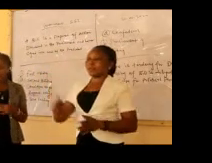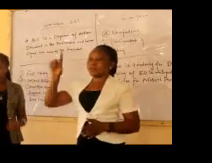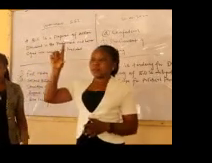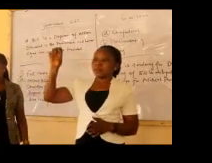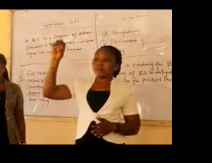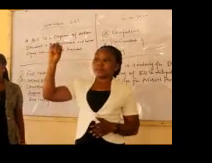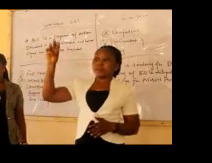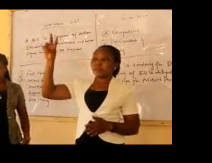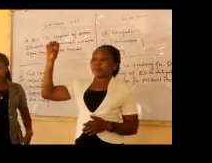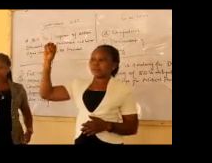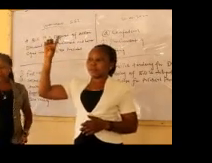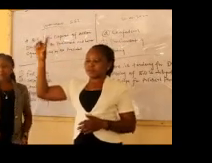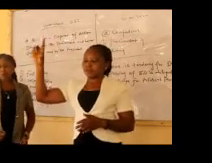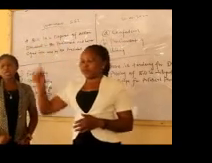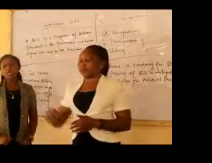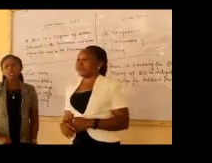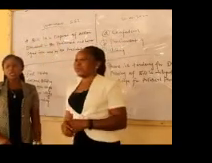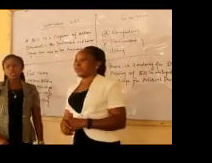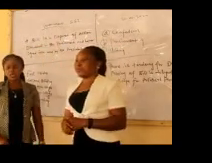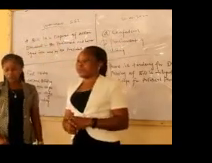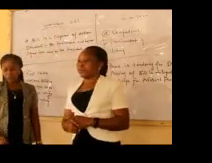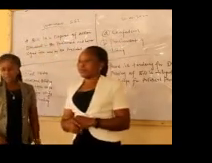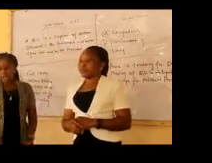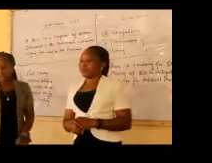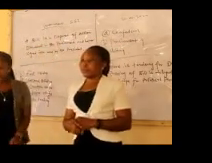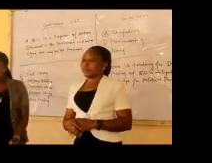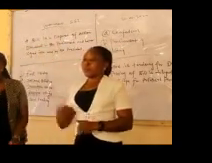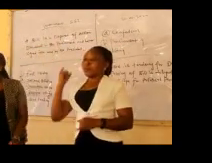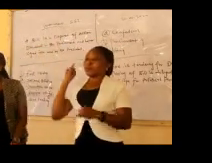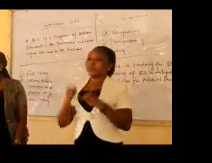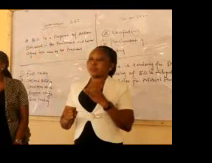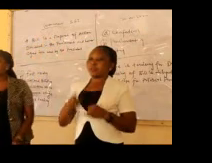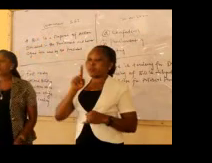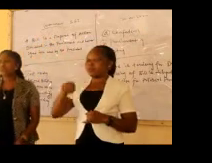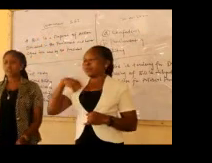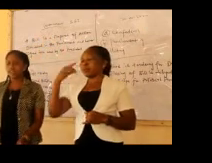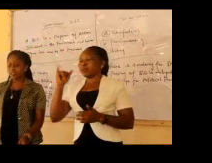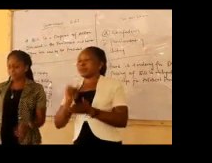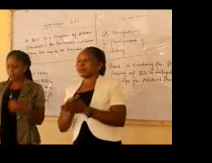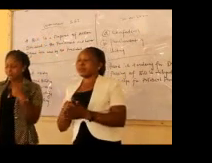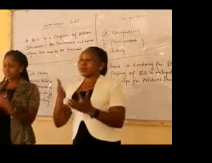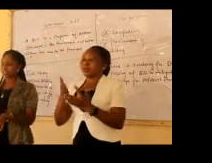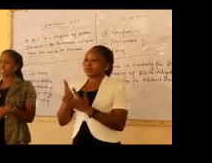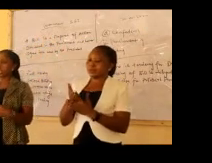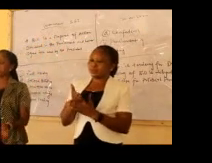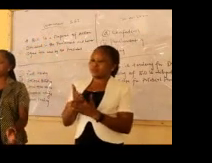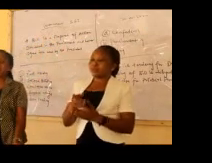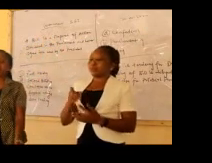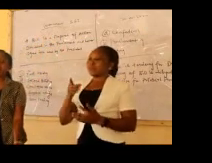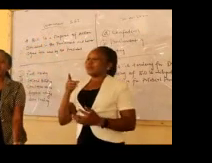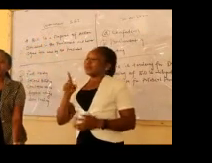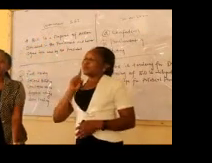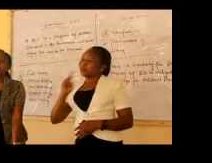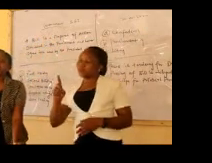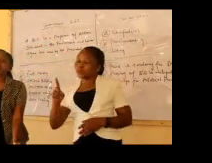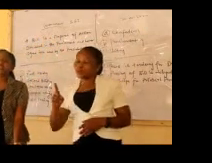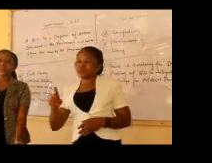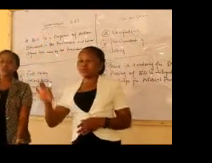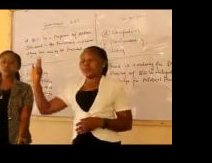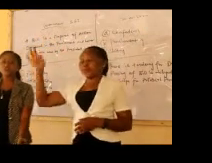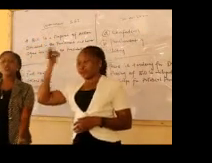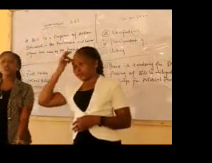their jurisdiction. Then finally, you tell them that true federalism emerged in Nigeria in